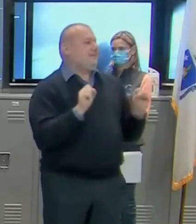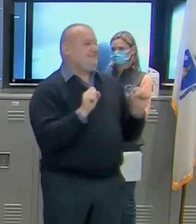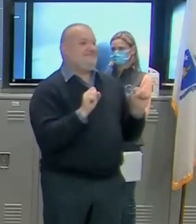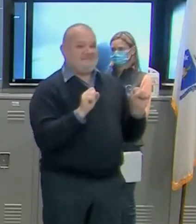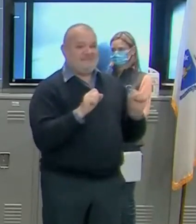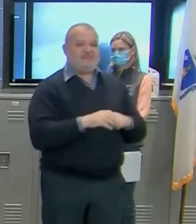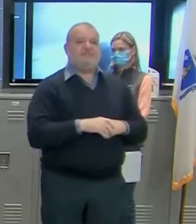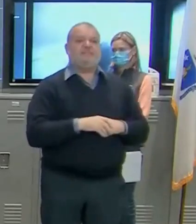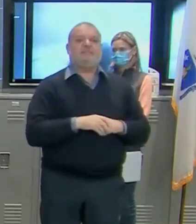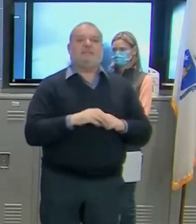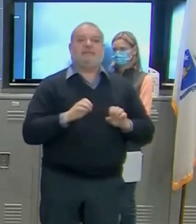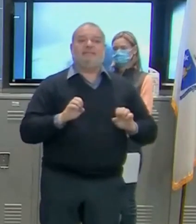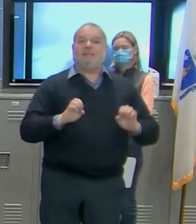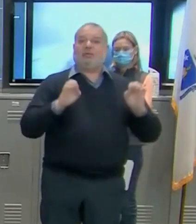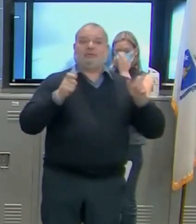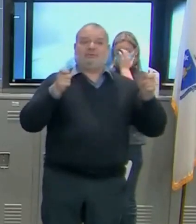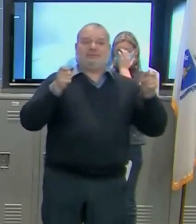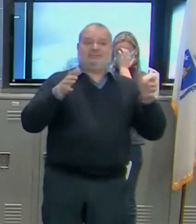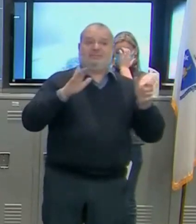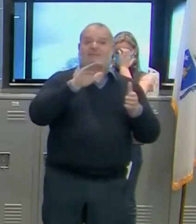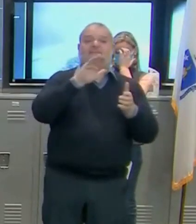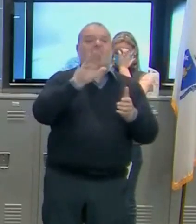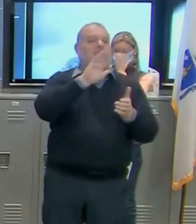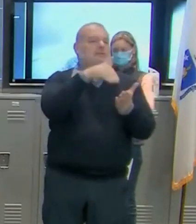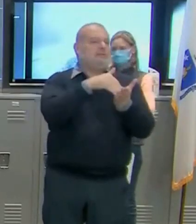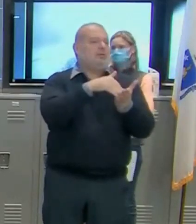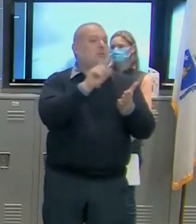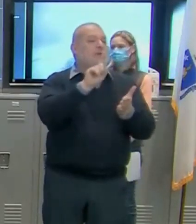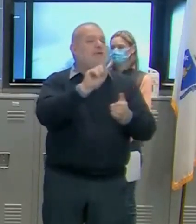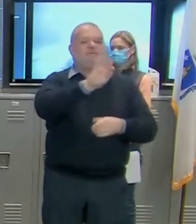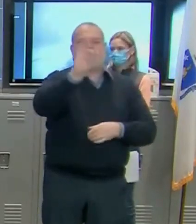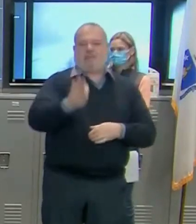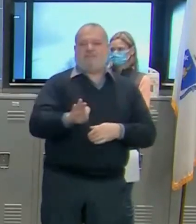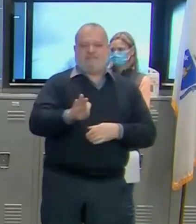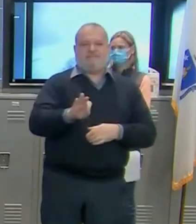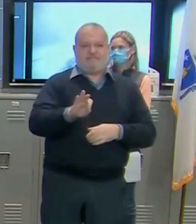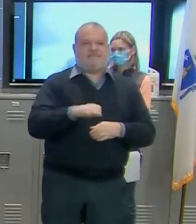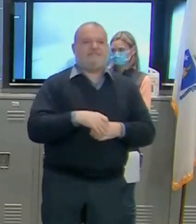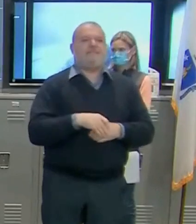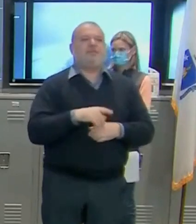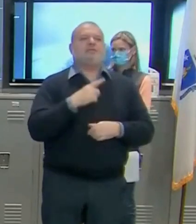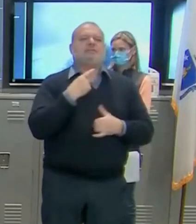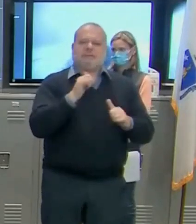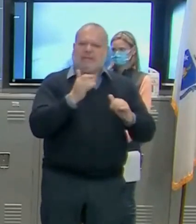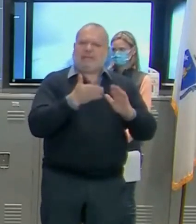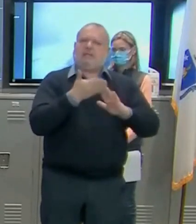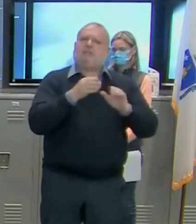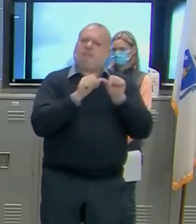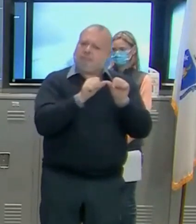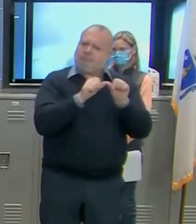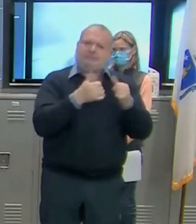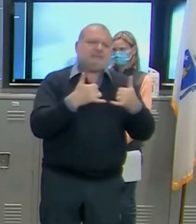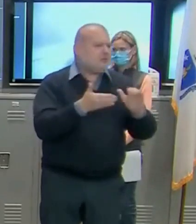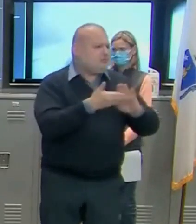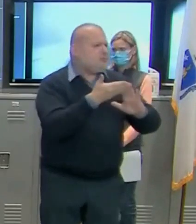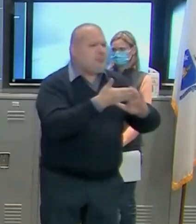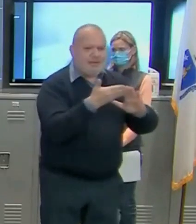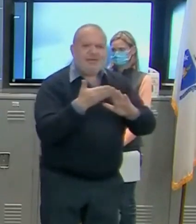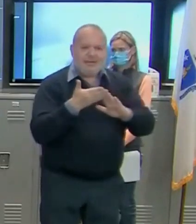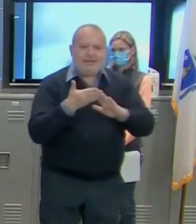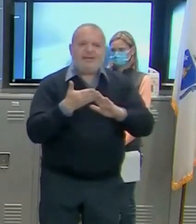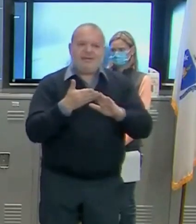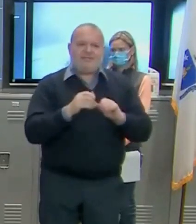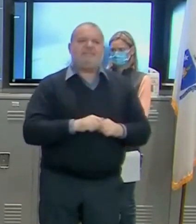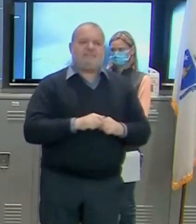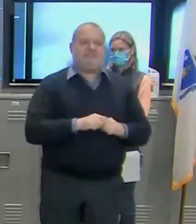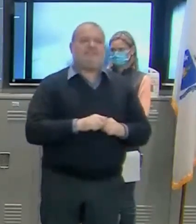activated, as are MEMA's regional emergency operations centers in both Tewksbury and Agawam. They will continue to be activated for the